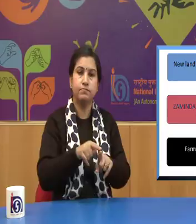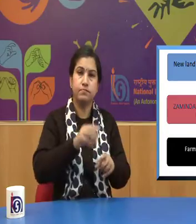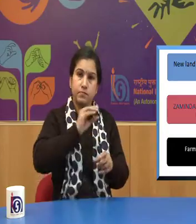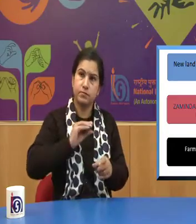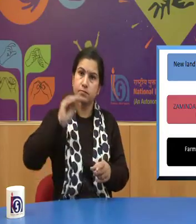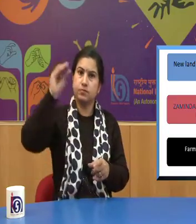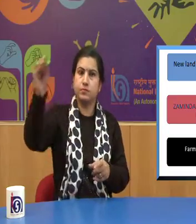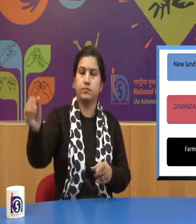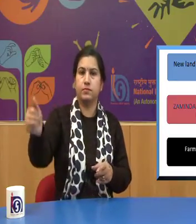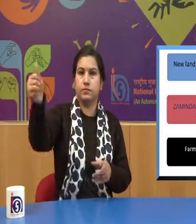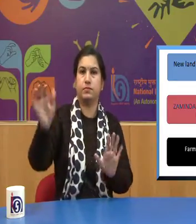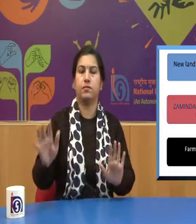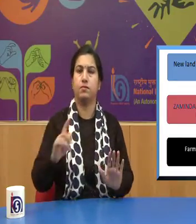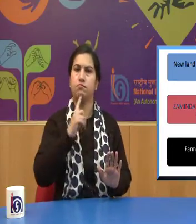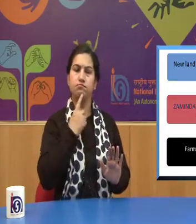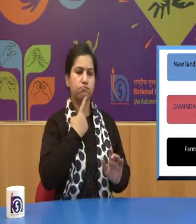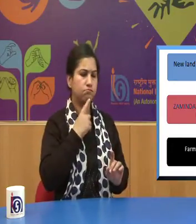the tax from the farmers strictly.